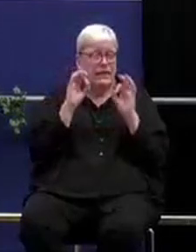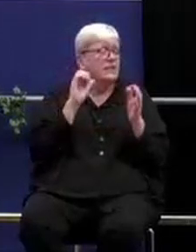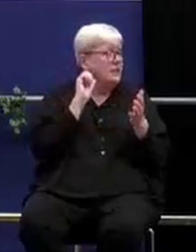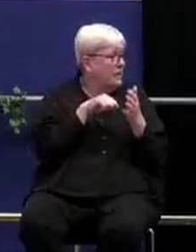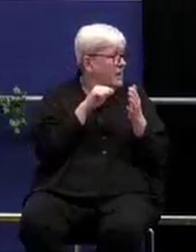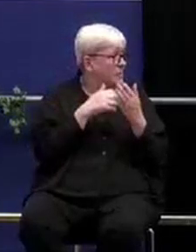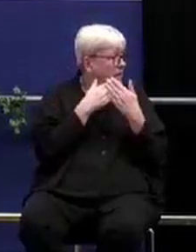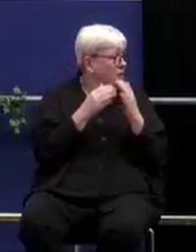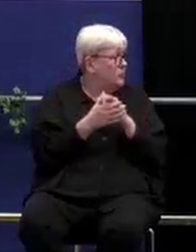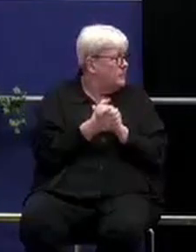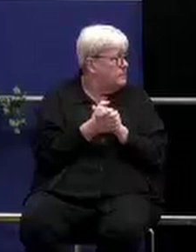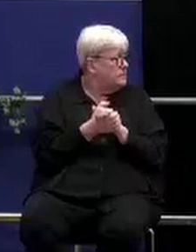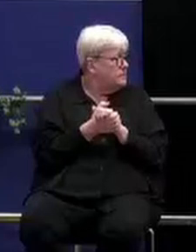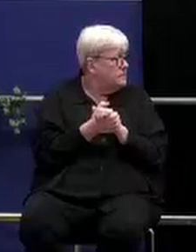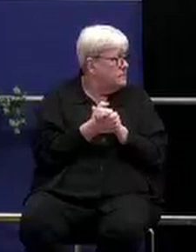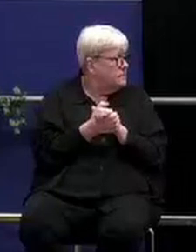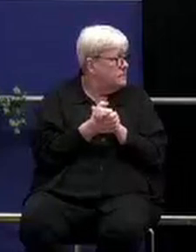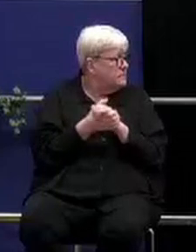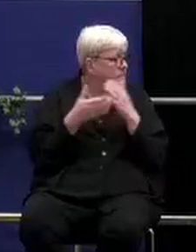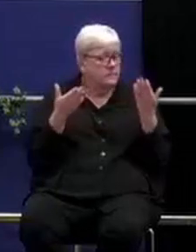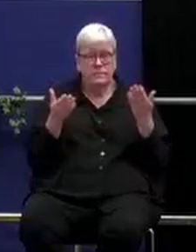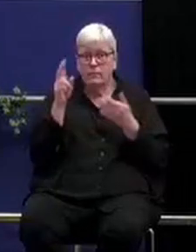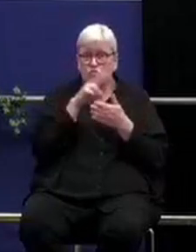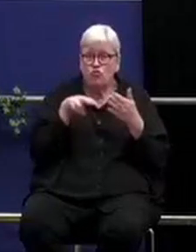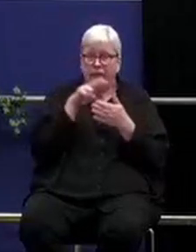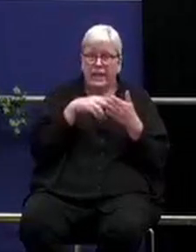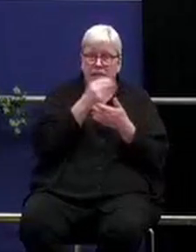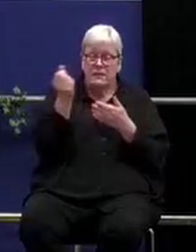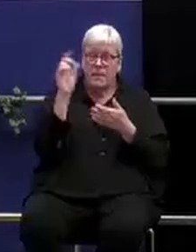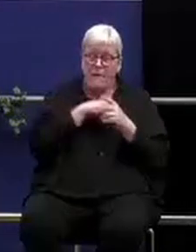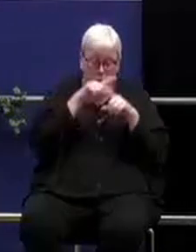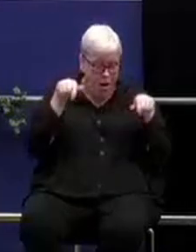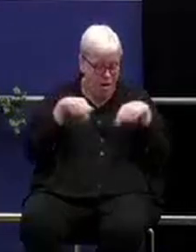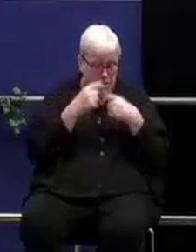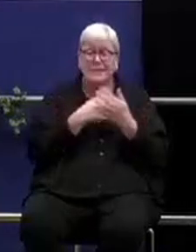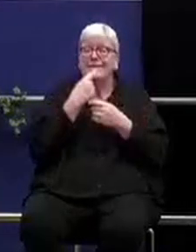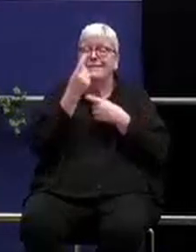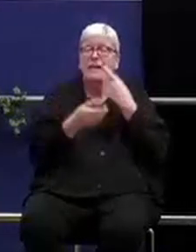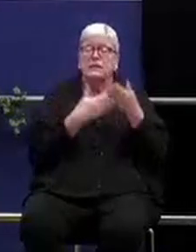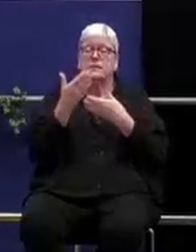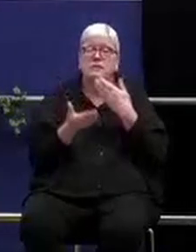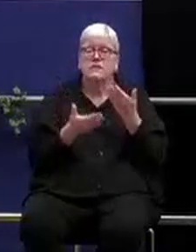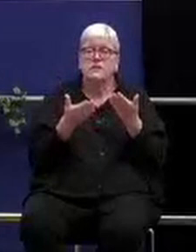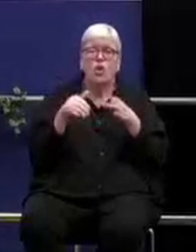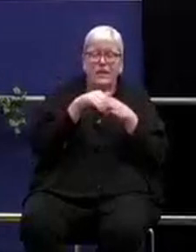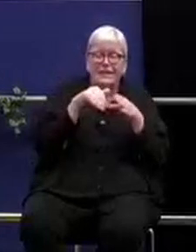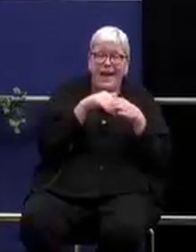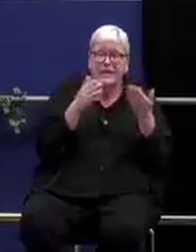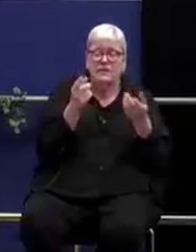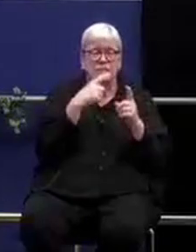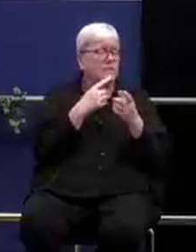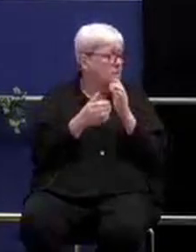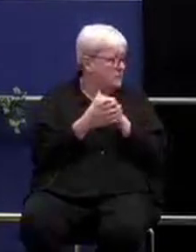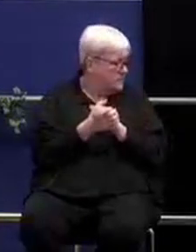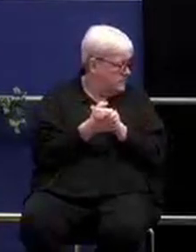Yeah. So, will you read a bit for us? Of course. Just tell us, give us a bit of context, I suppose. Read